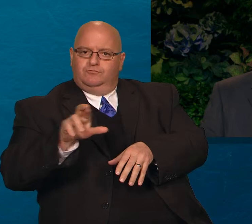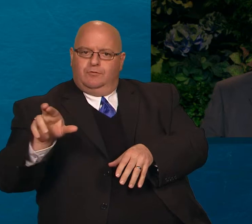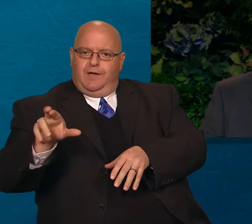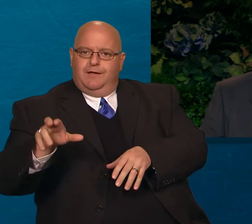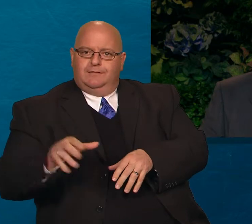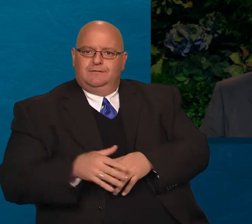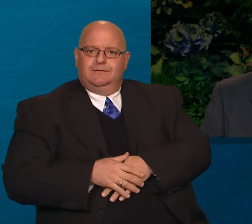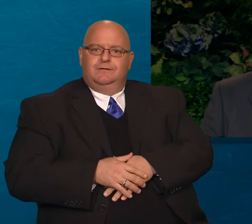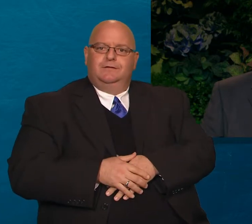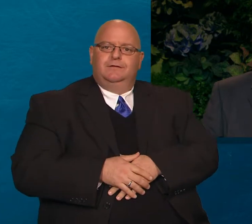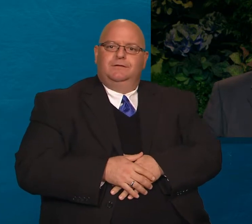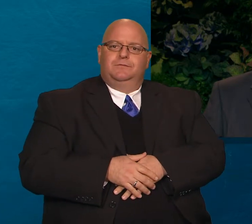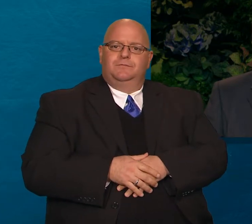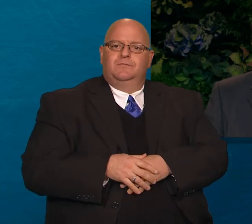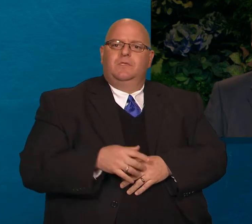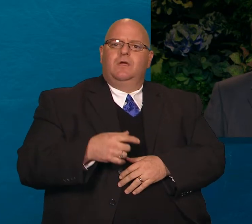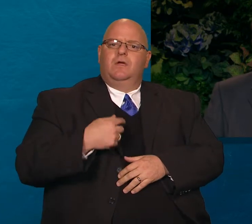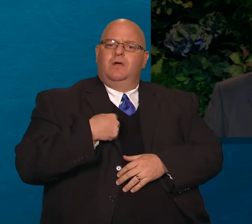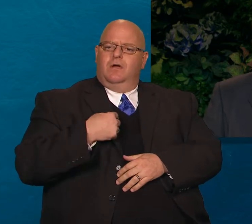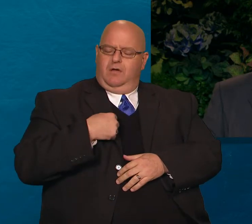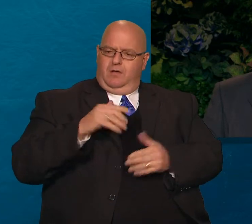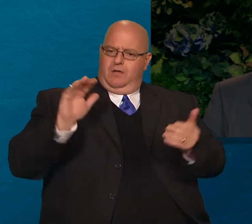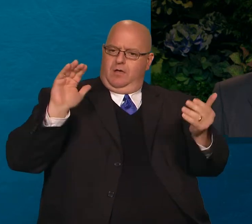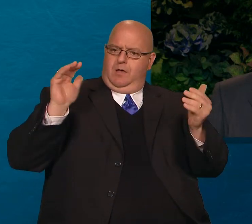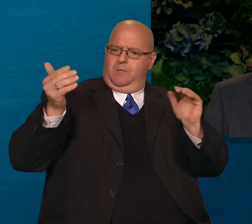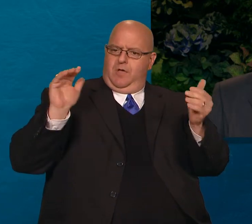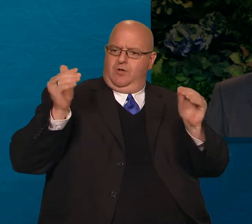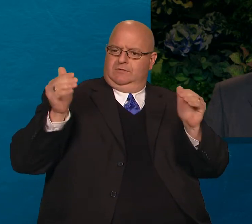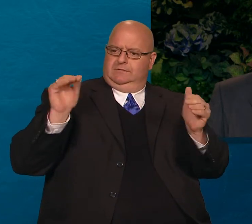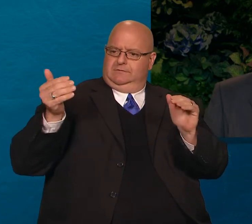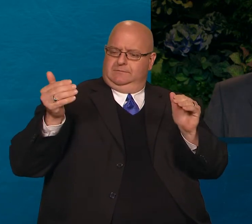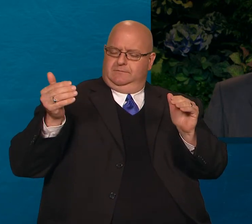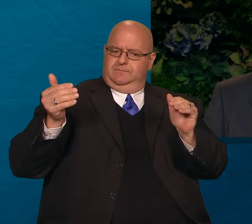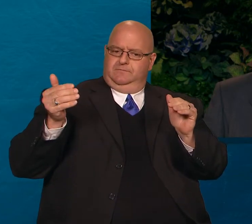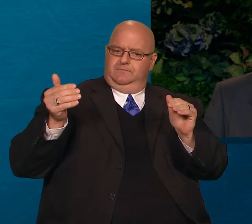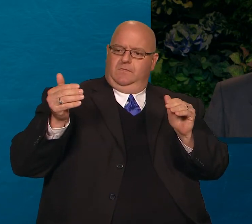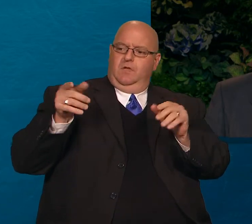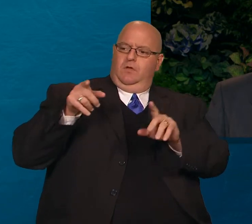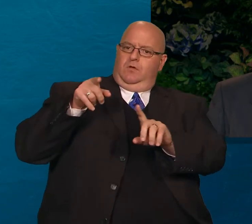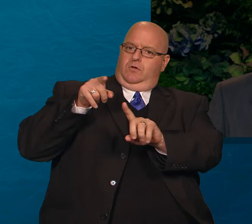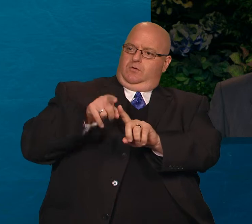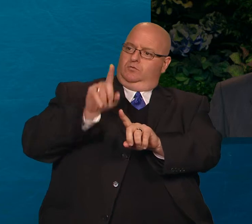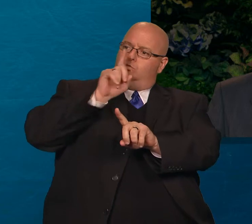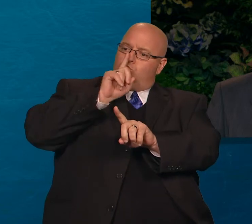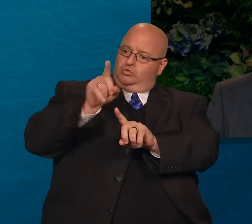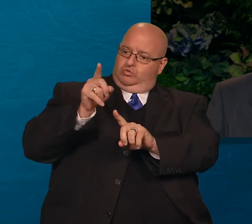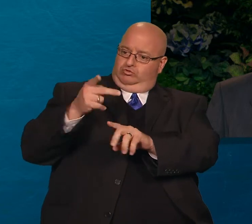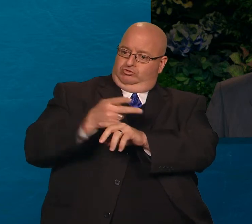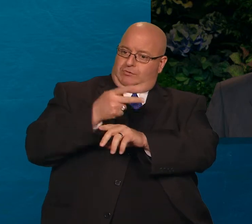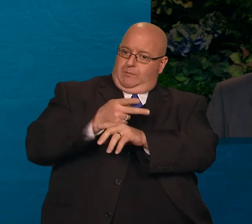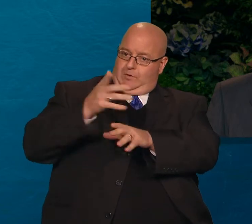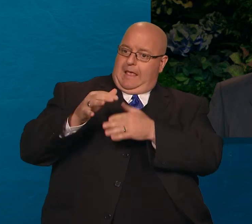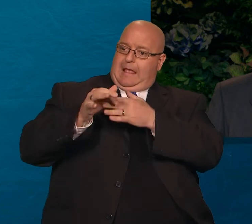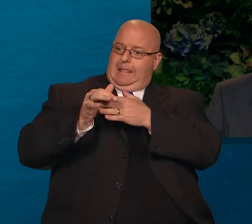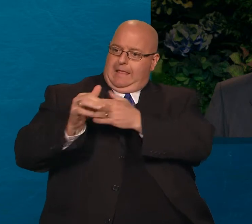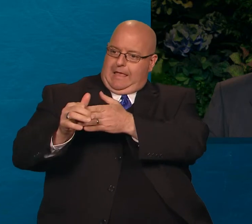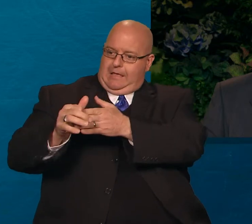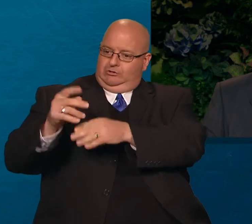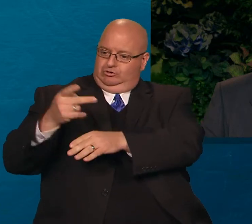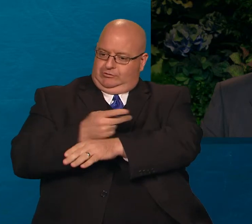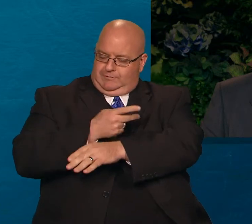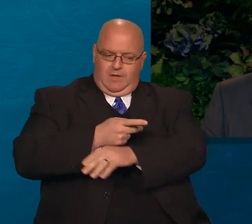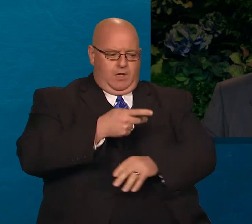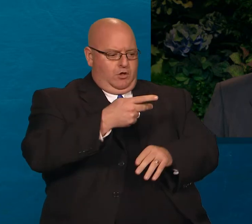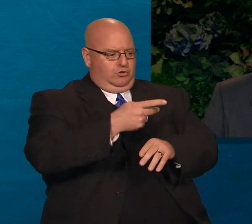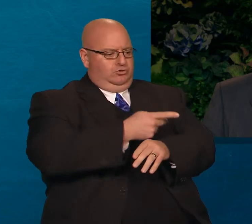him in that direction. I made the comparison between the true shepherd who led his sheep and the